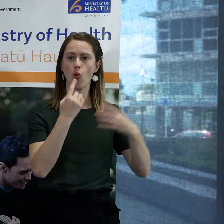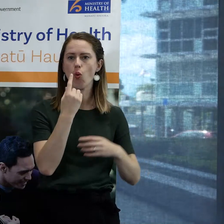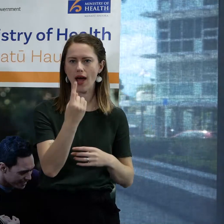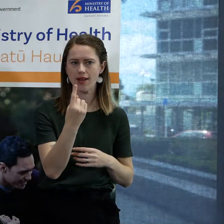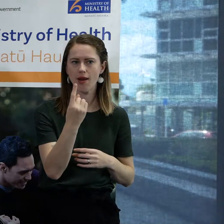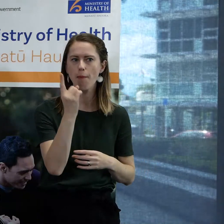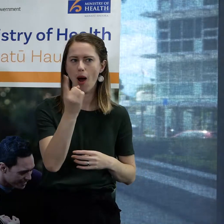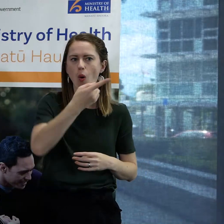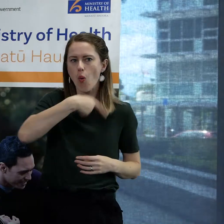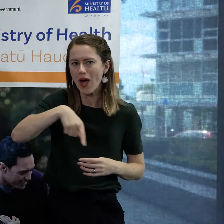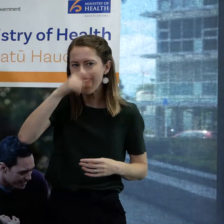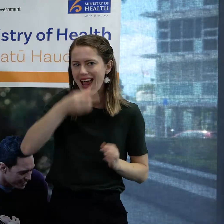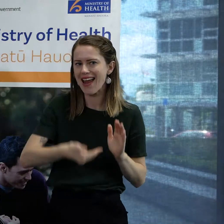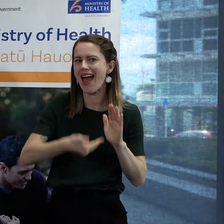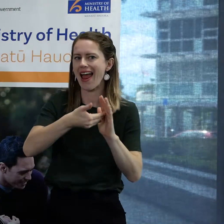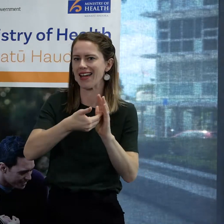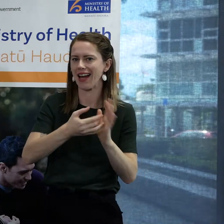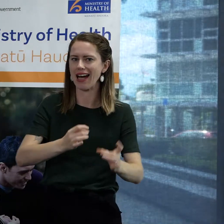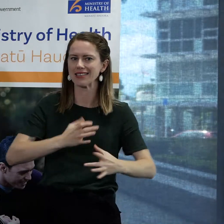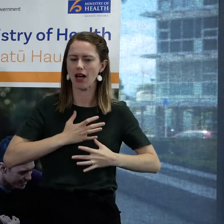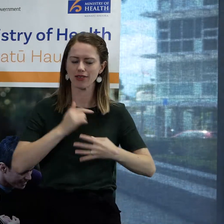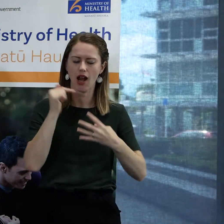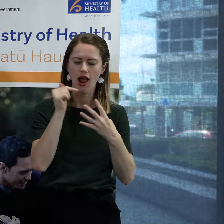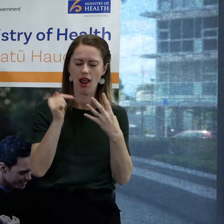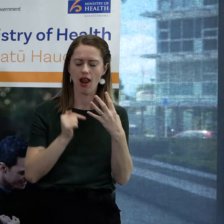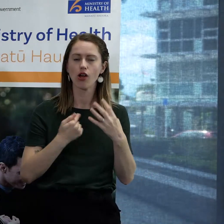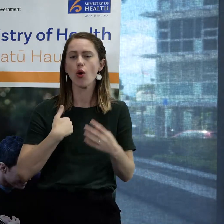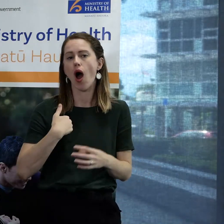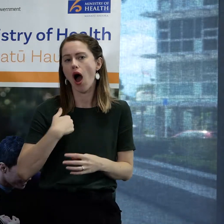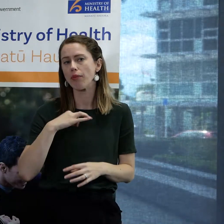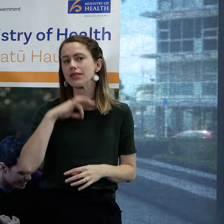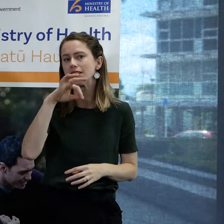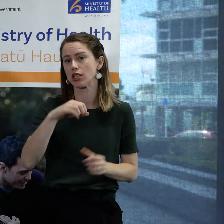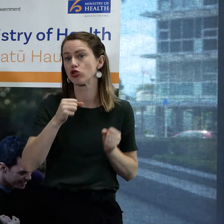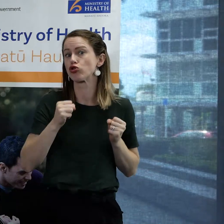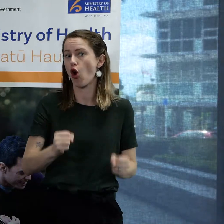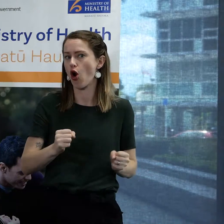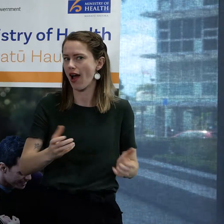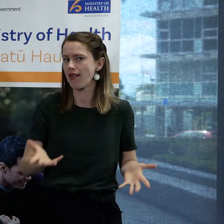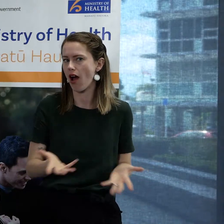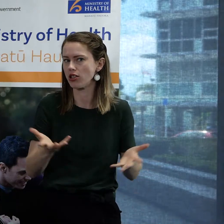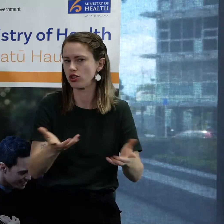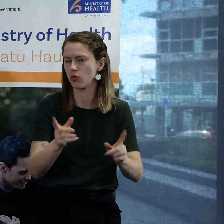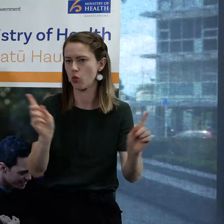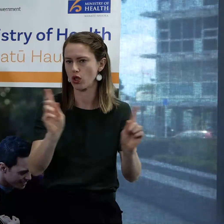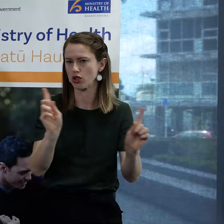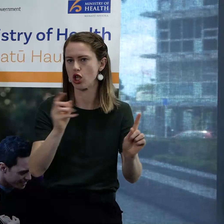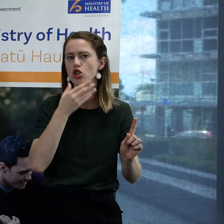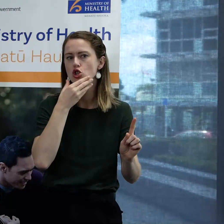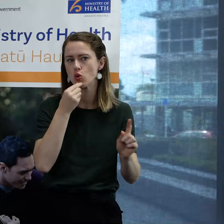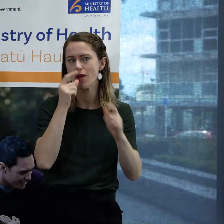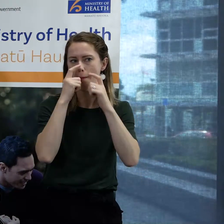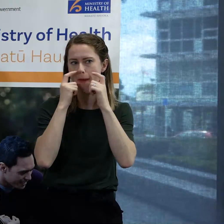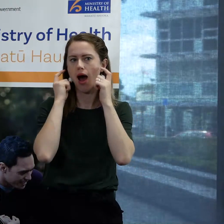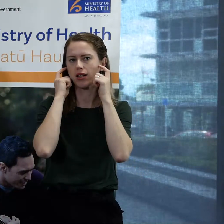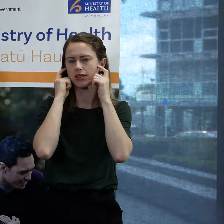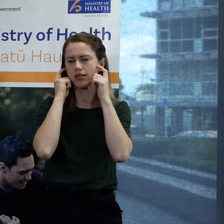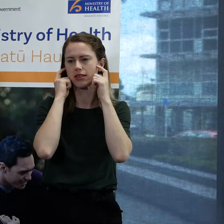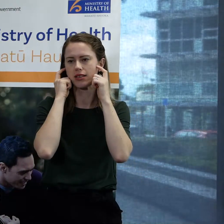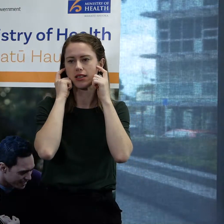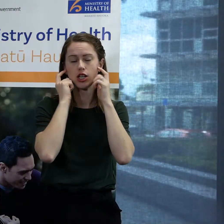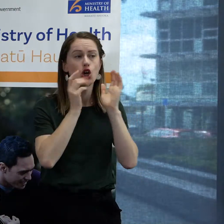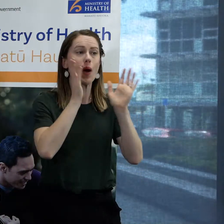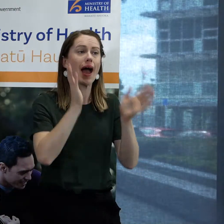we can add some things to that. And one of the things I'm strongly suggesting people add is using masks, even if